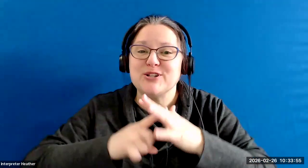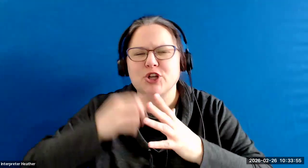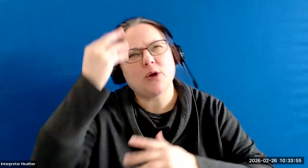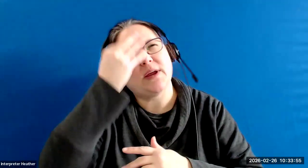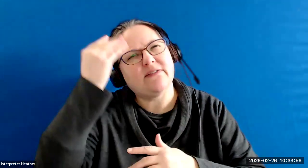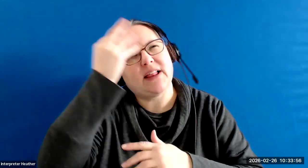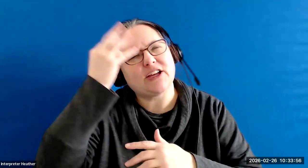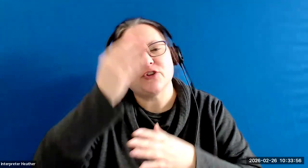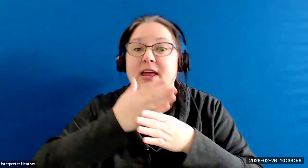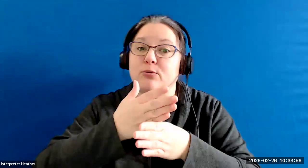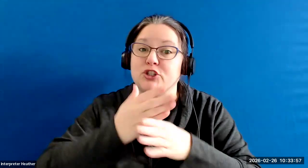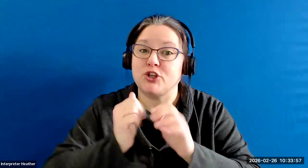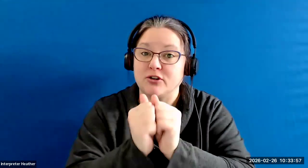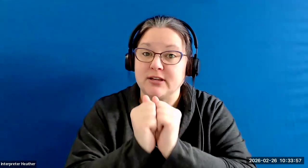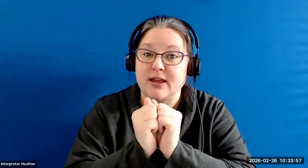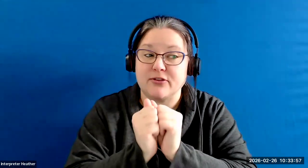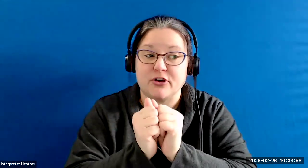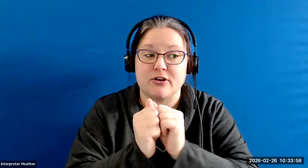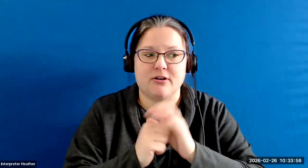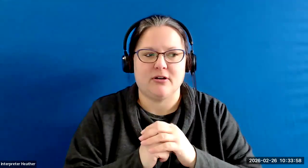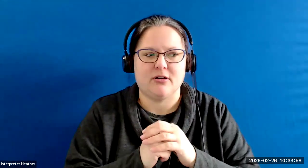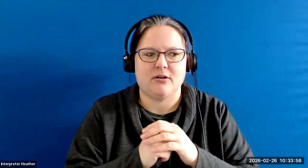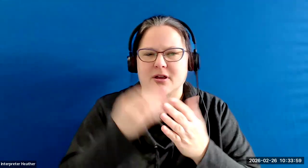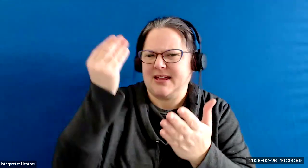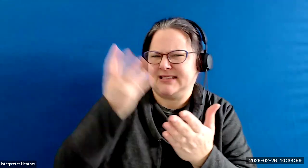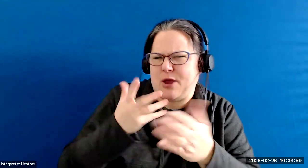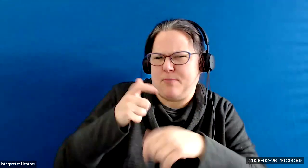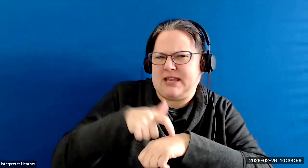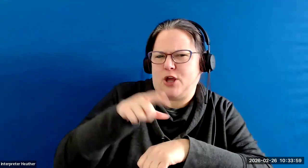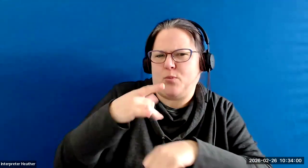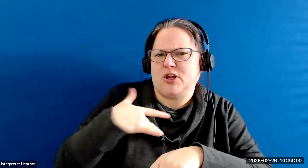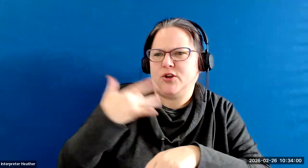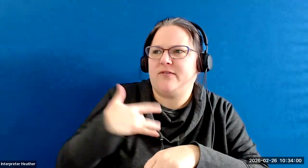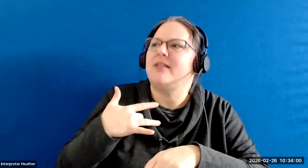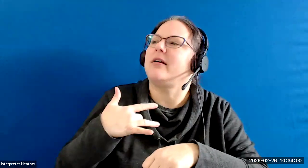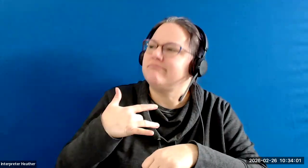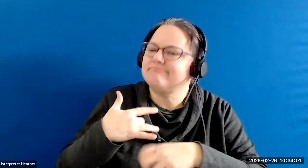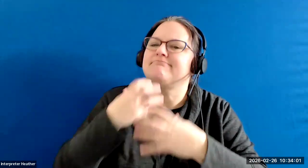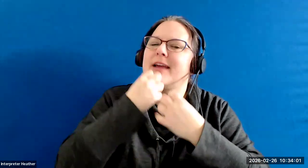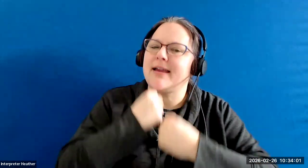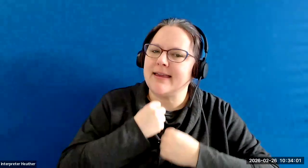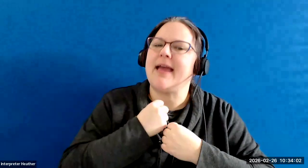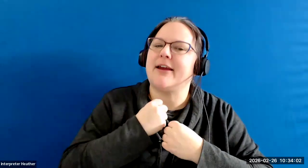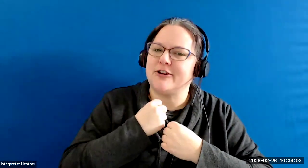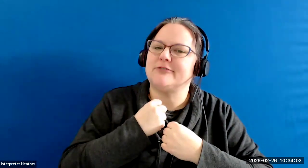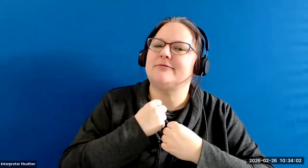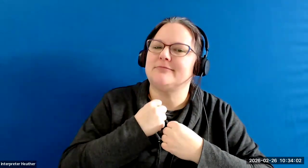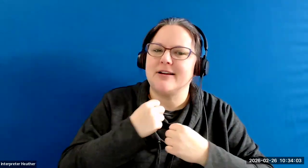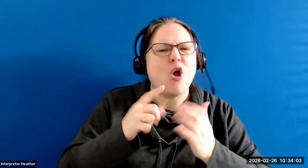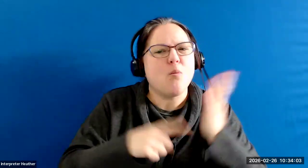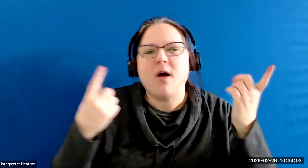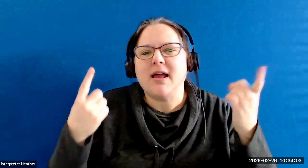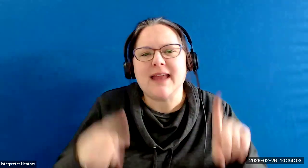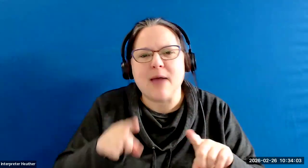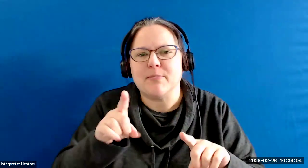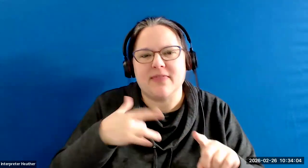and share. Um, Share a time when you felt truly cared for. What was going on that made